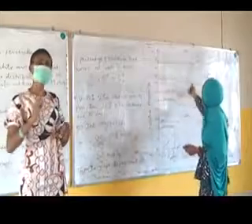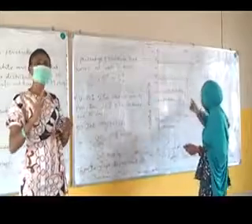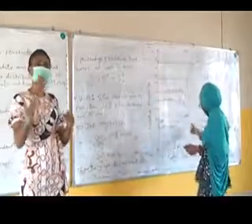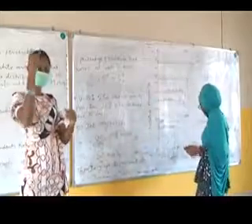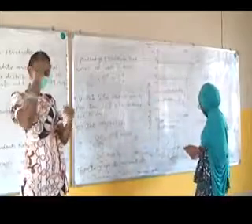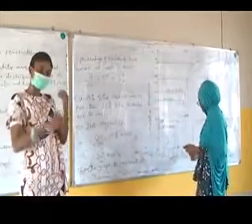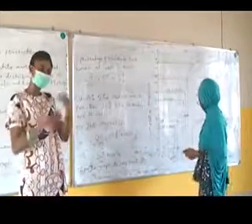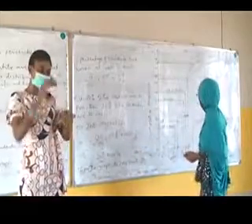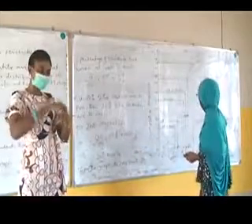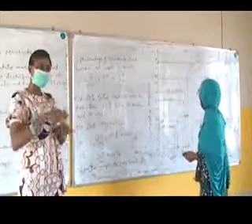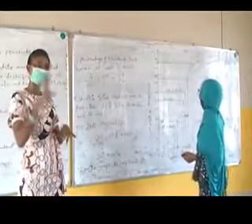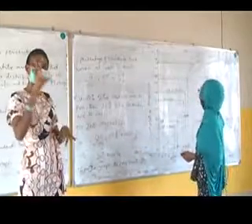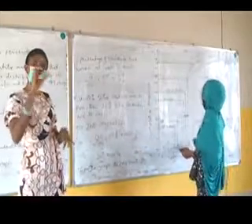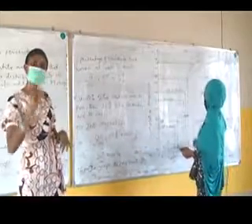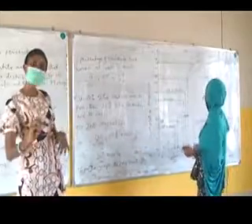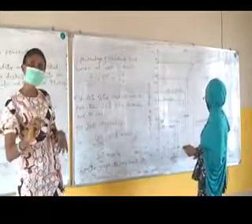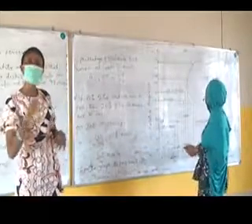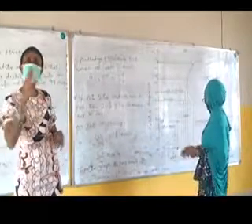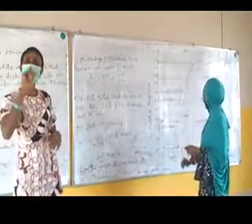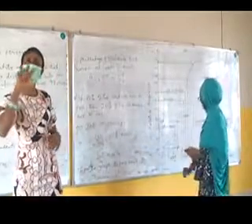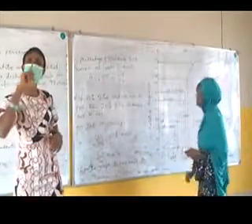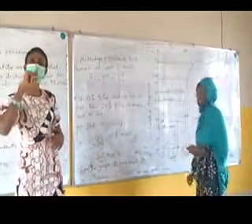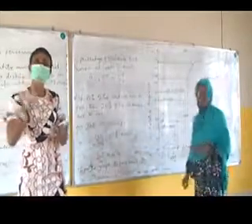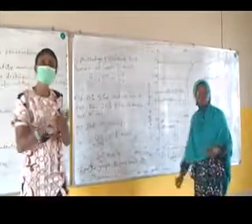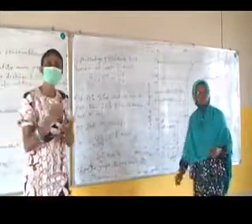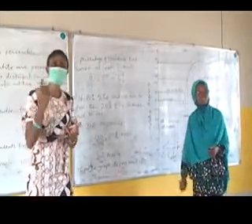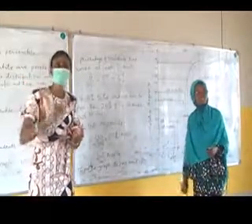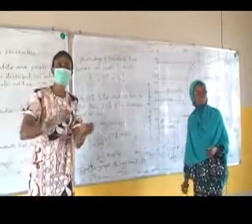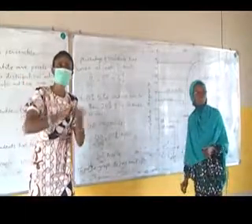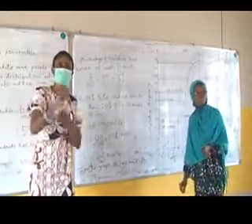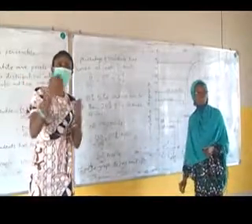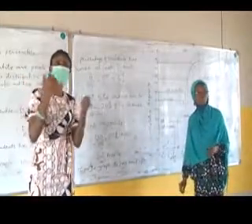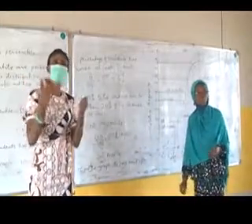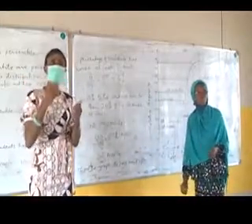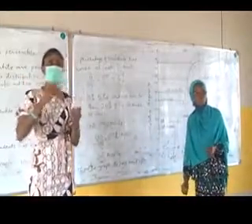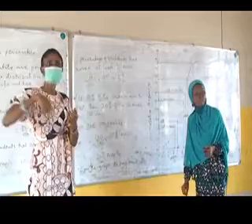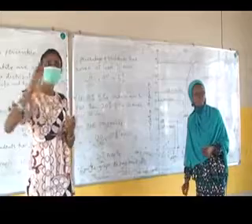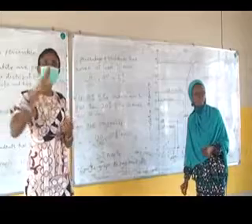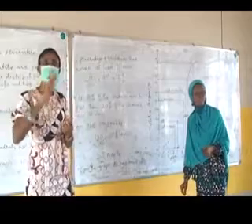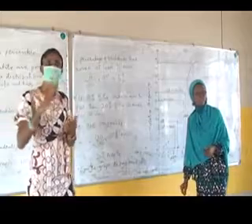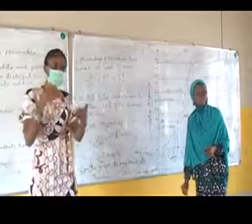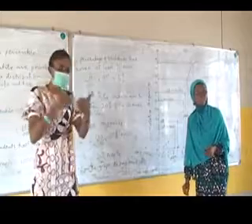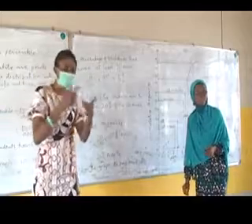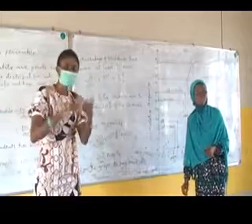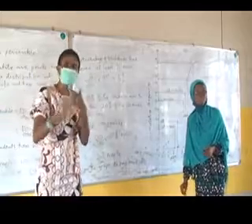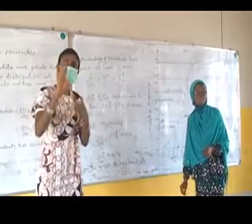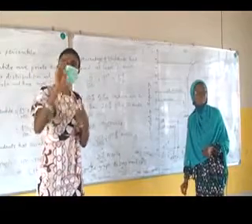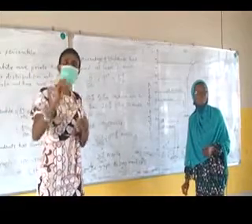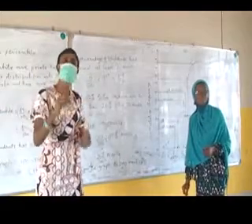not saying that the pass mark is going to be around close to 70? What happens to the others?